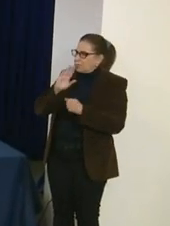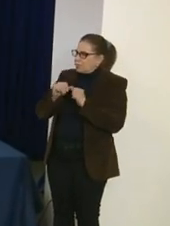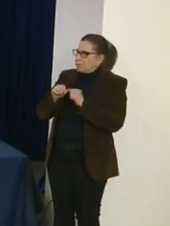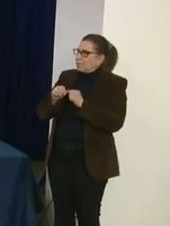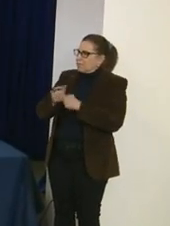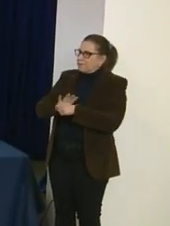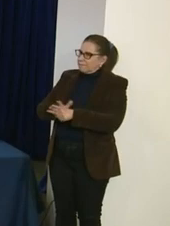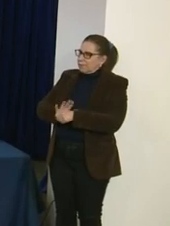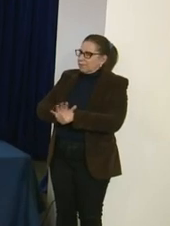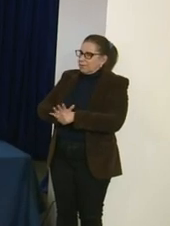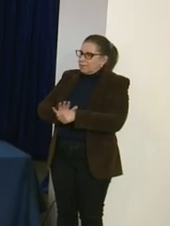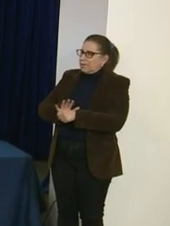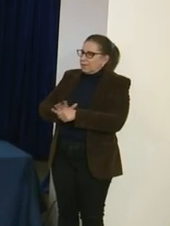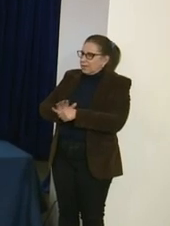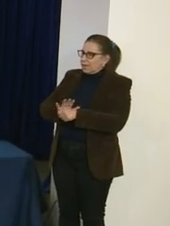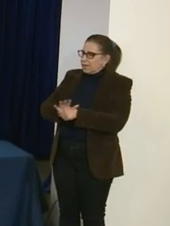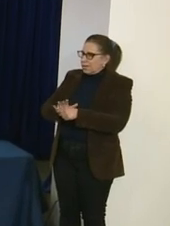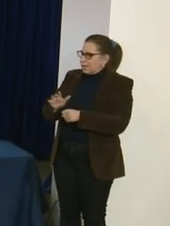April 1st?